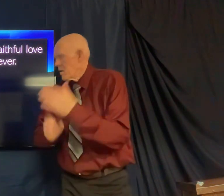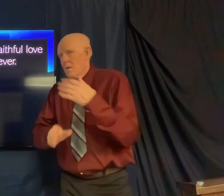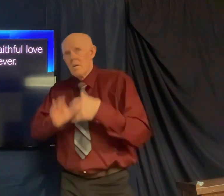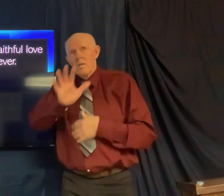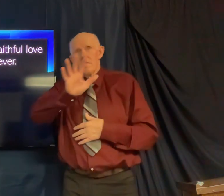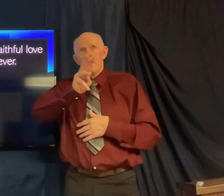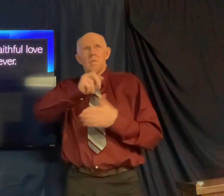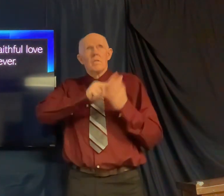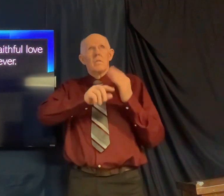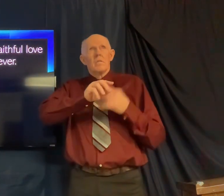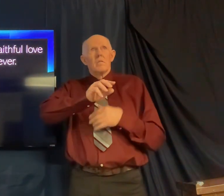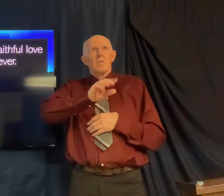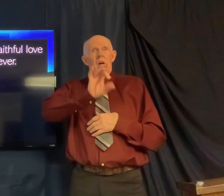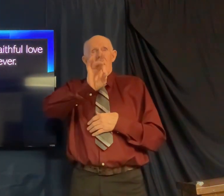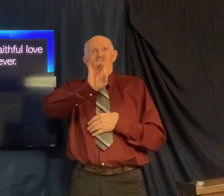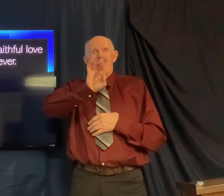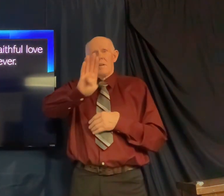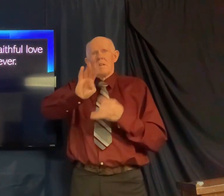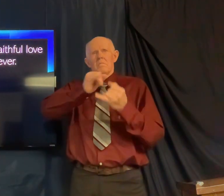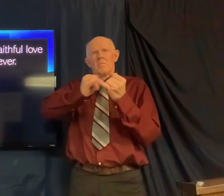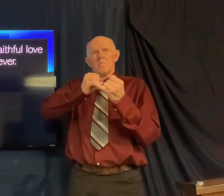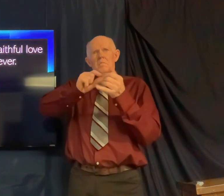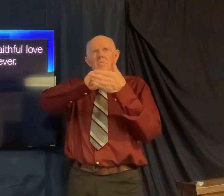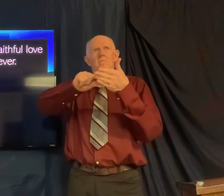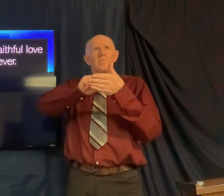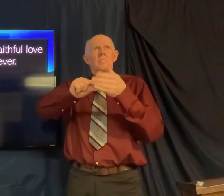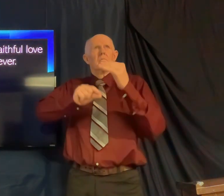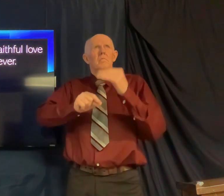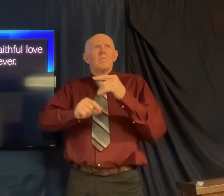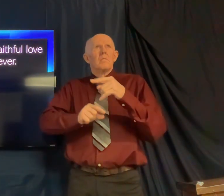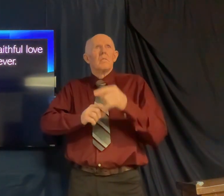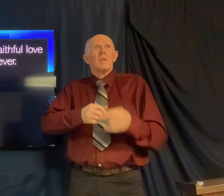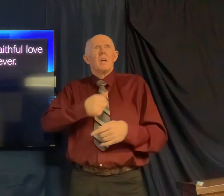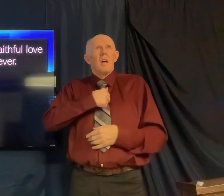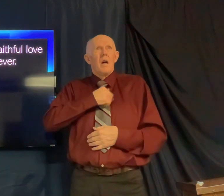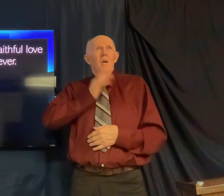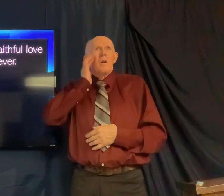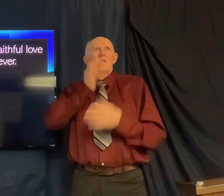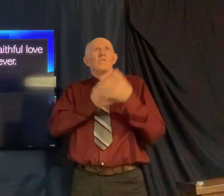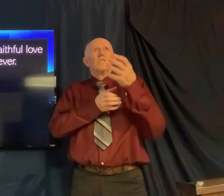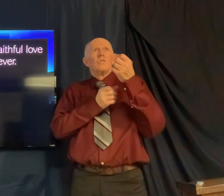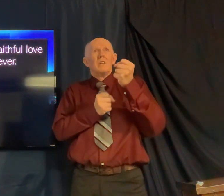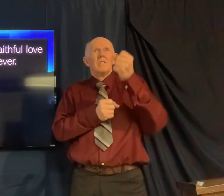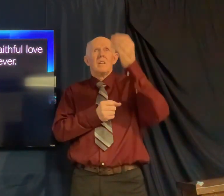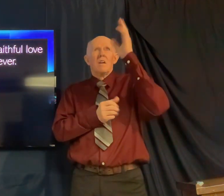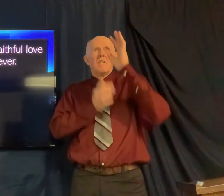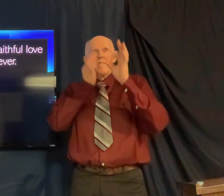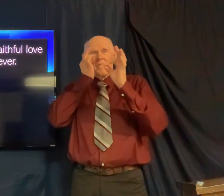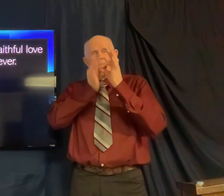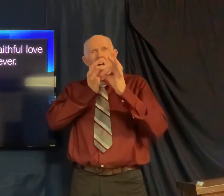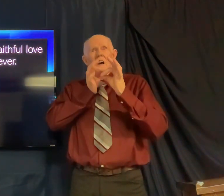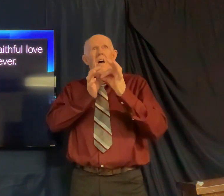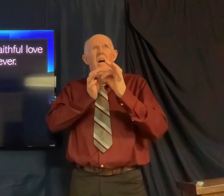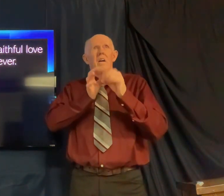And then in Psalms 52:8b, this is the last part of that verse. I will trust God's faithful